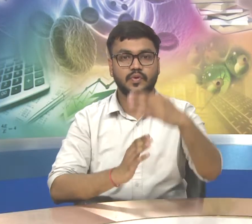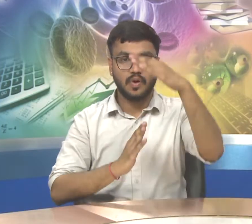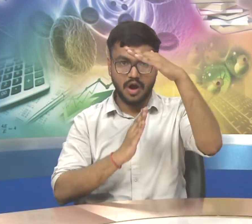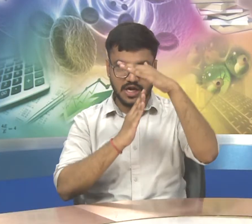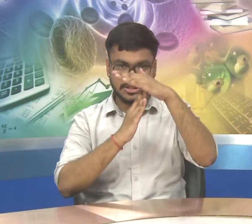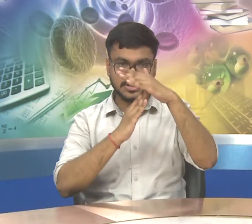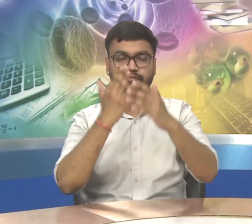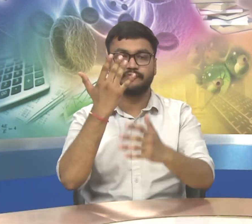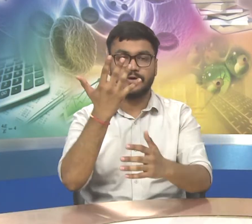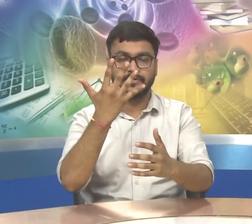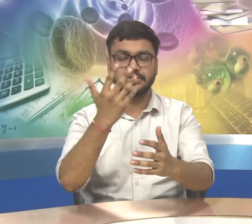Let's take a short break.